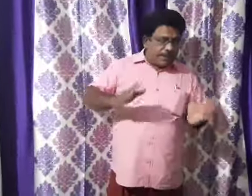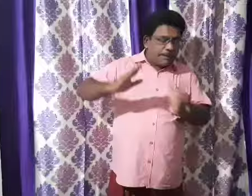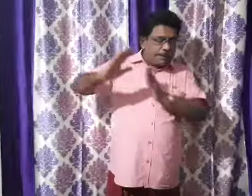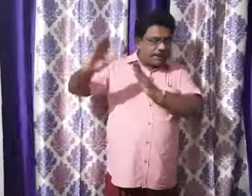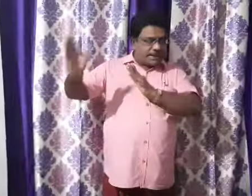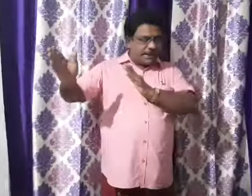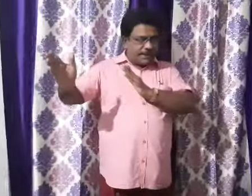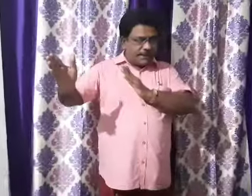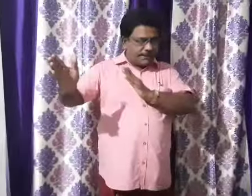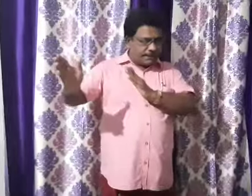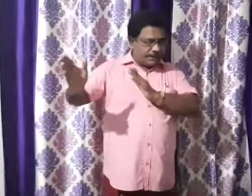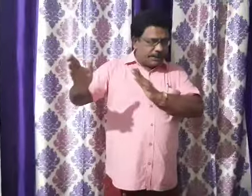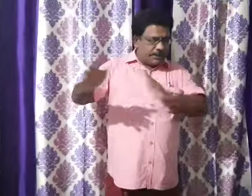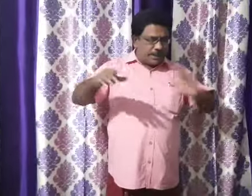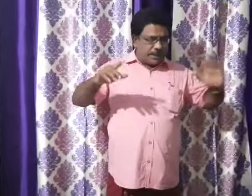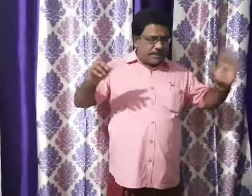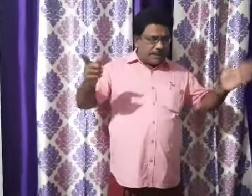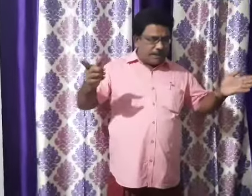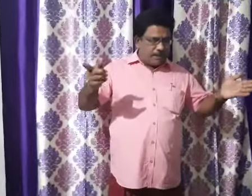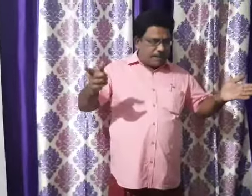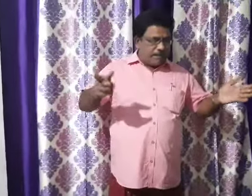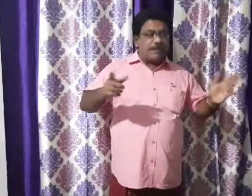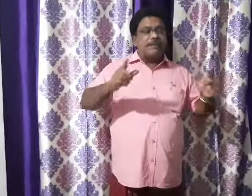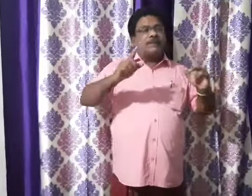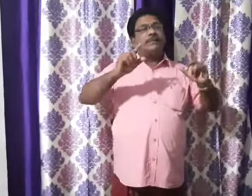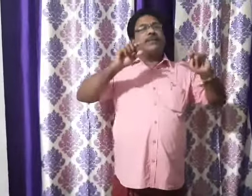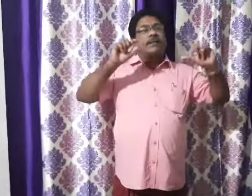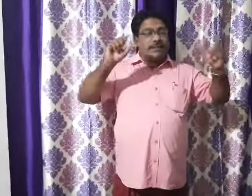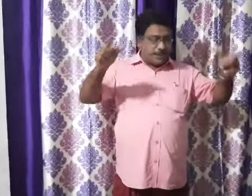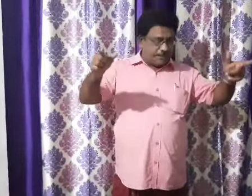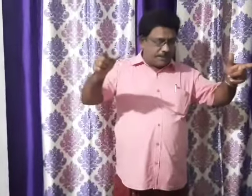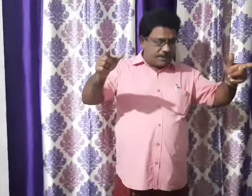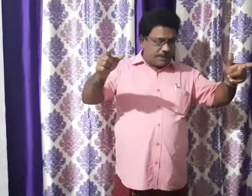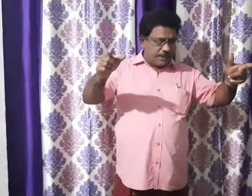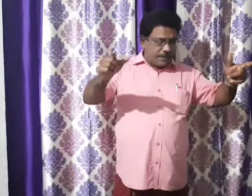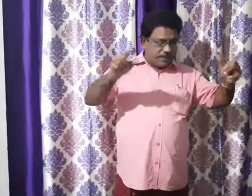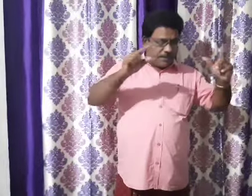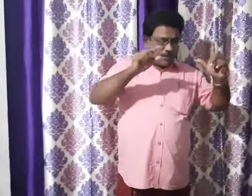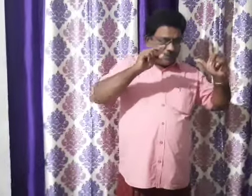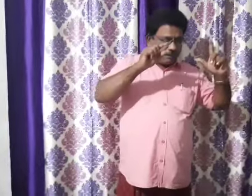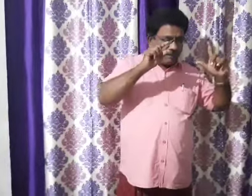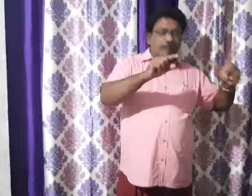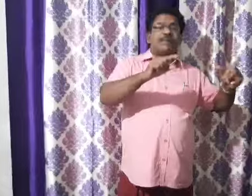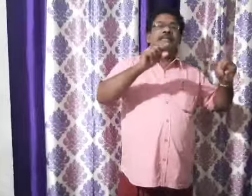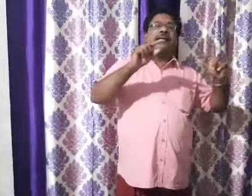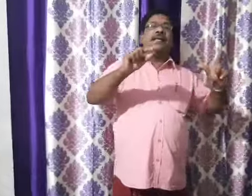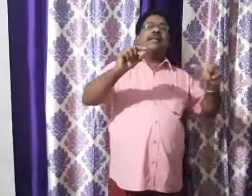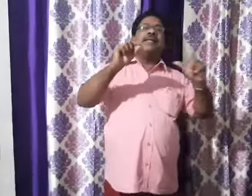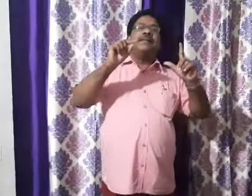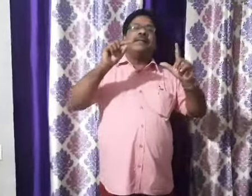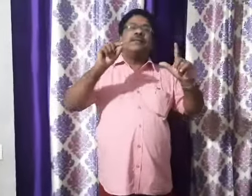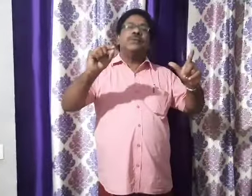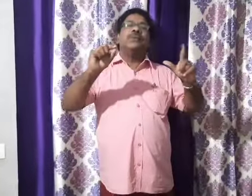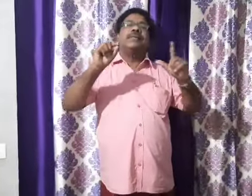in the past 100 years, there has been much further shift from secondary to